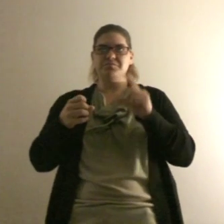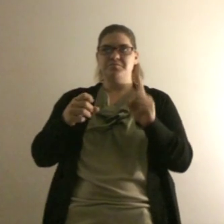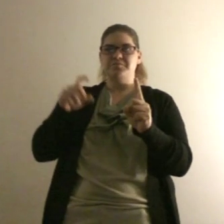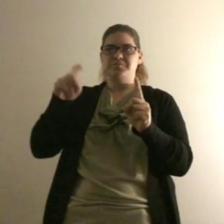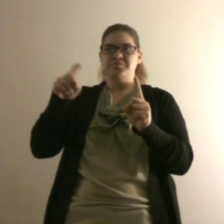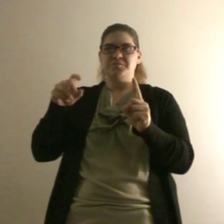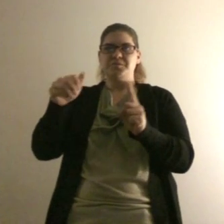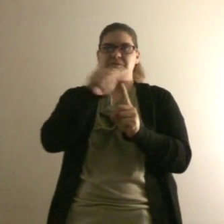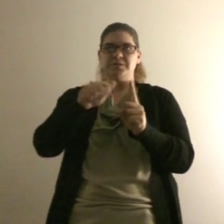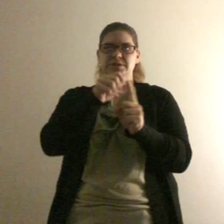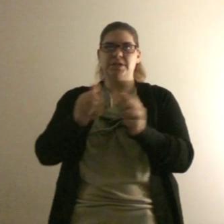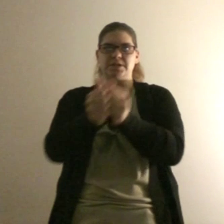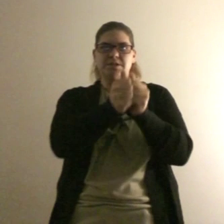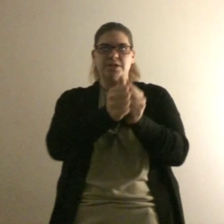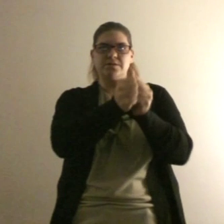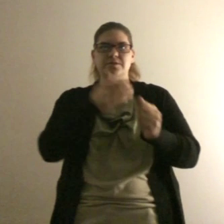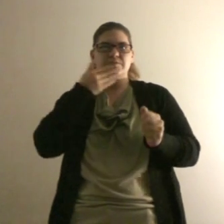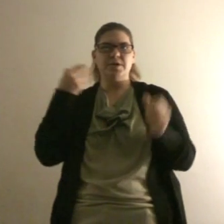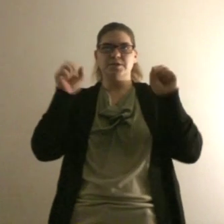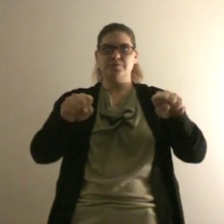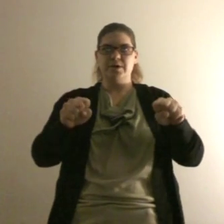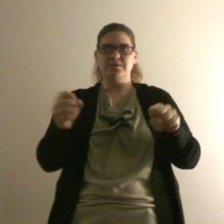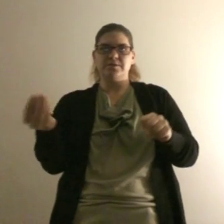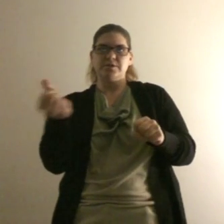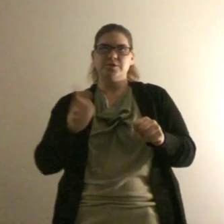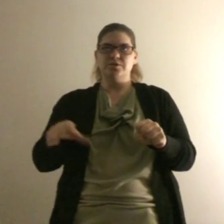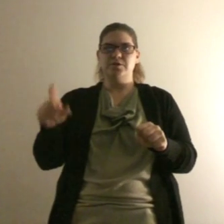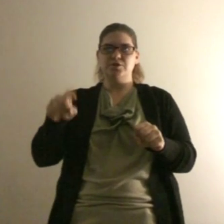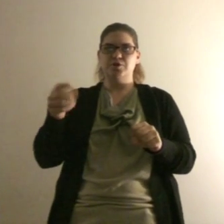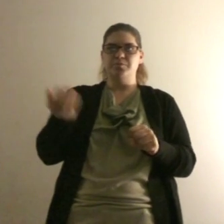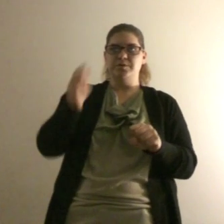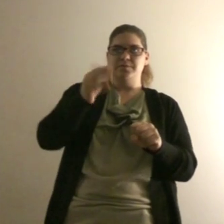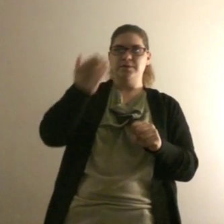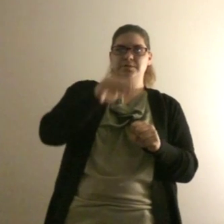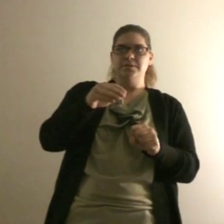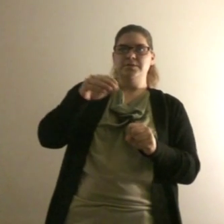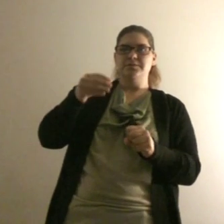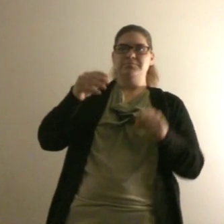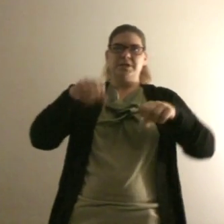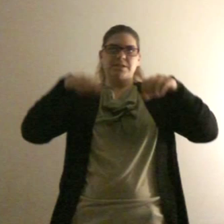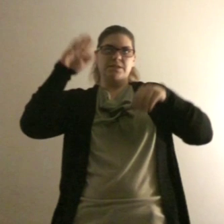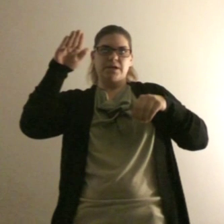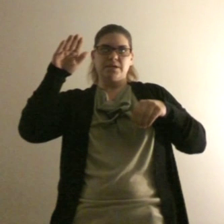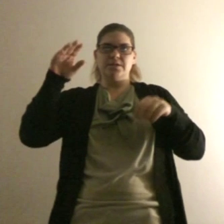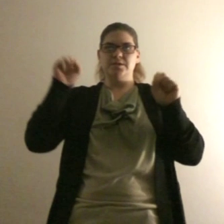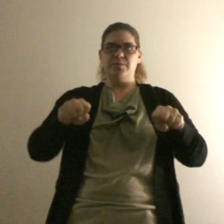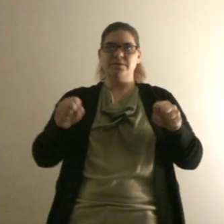tied together as much as possible, and the soil should be mounted over the canes as high as possible. Then